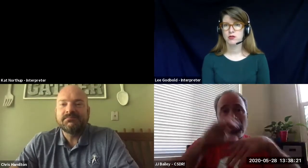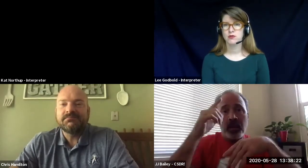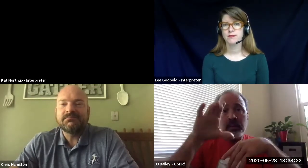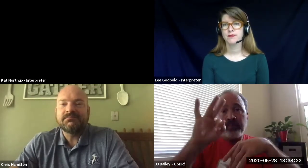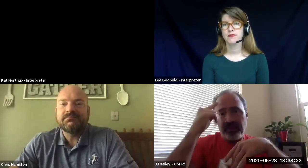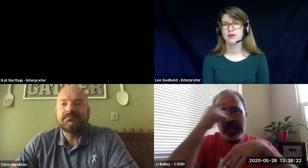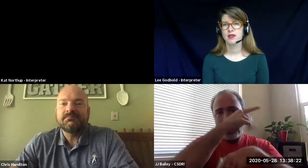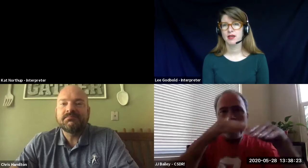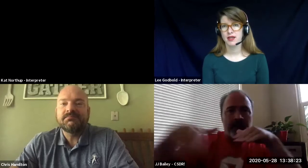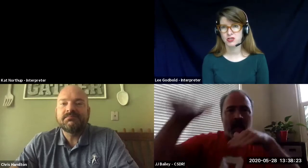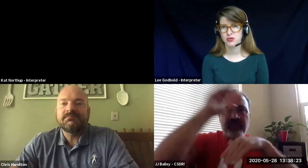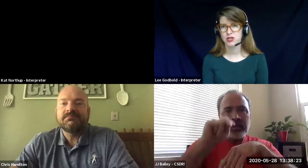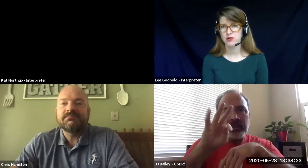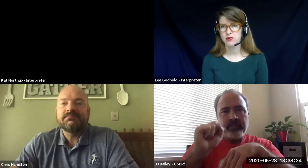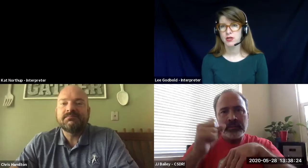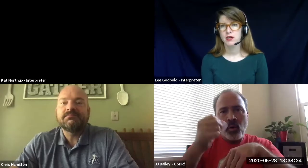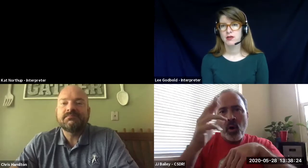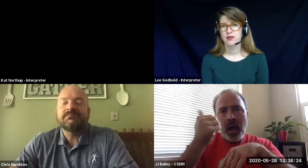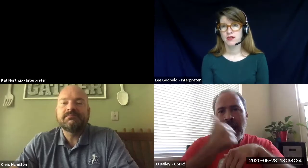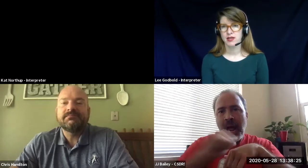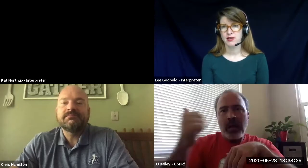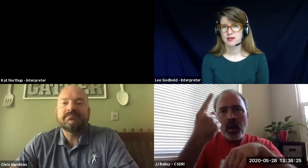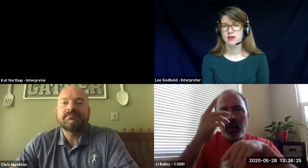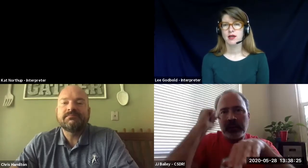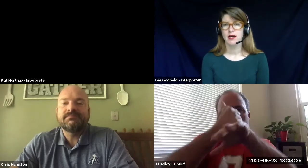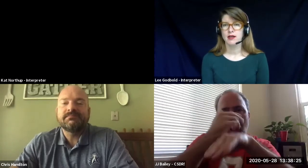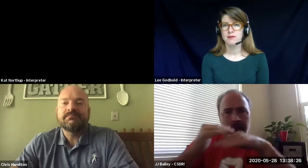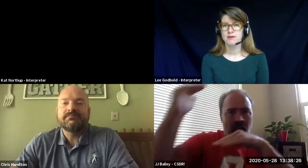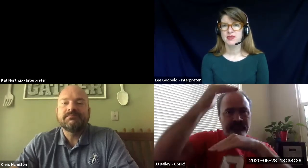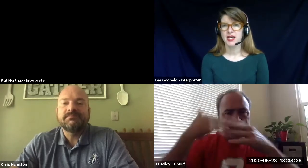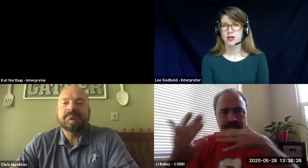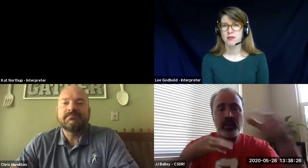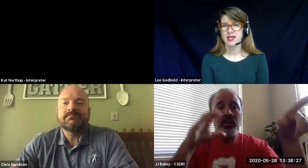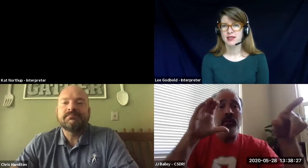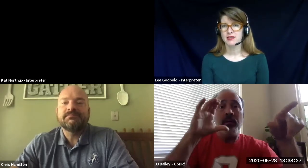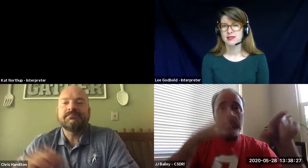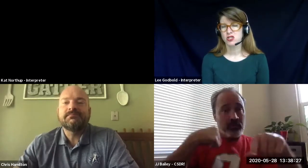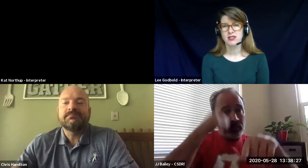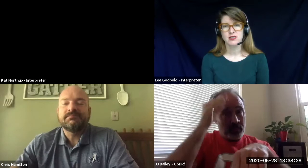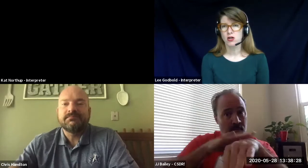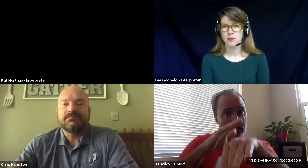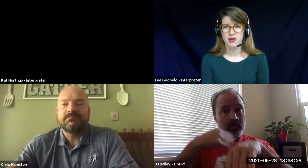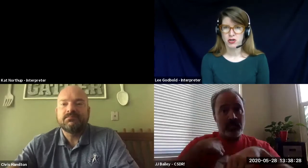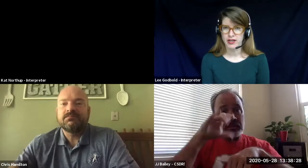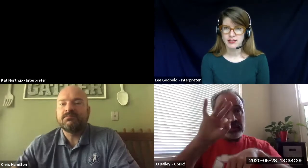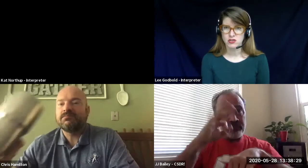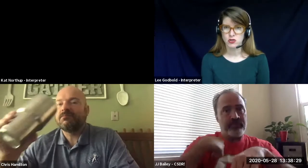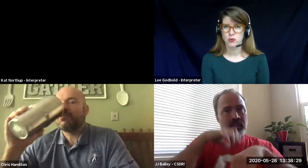So, as you know, that they are making the decision. It's all above our heads. It's who will make